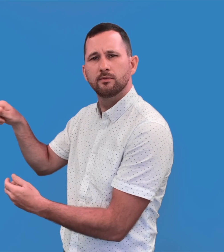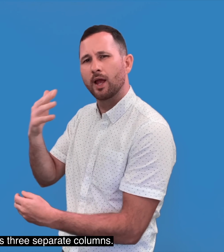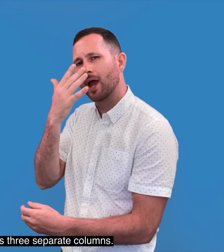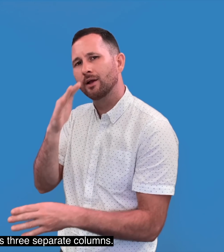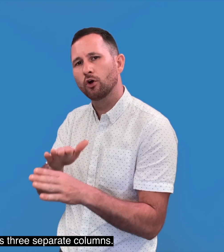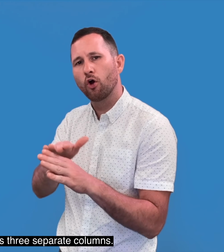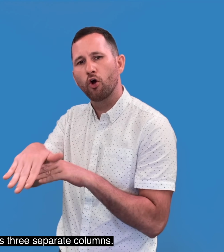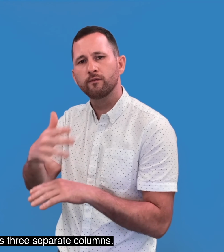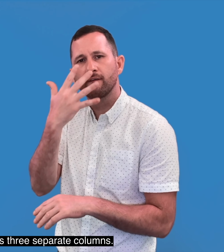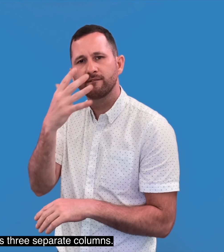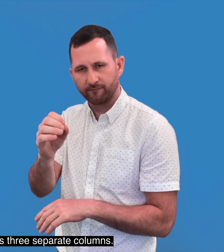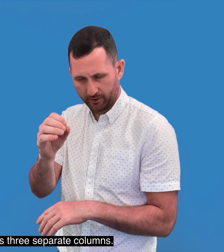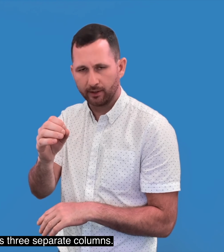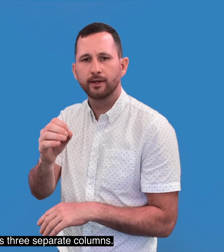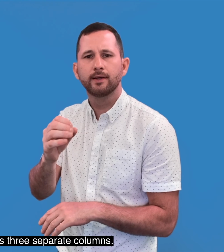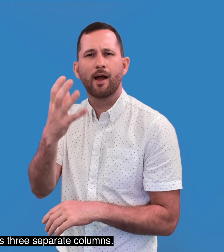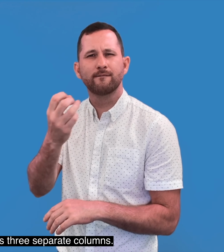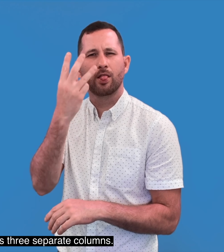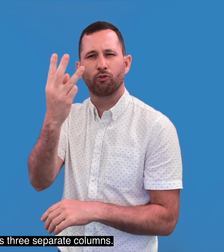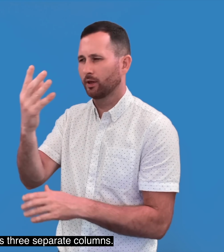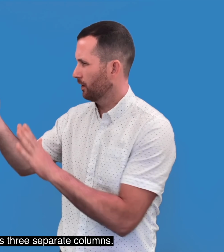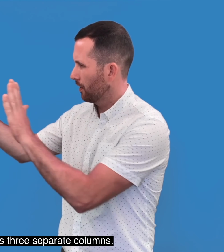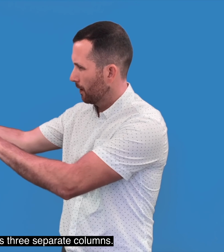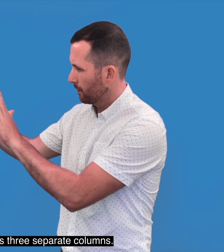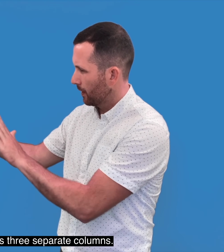The over 50s has 3 separate columns.